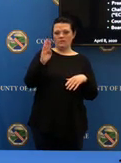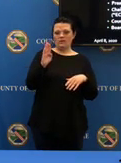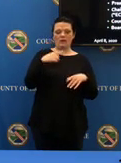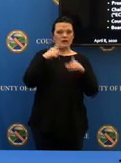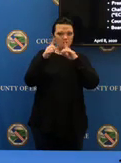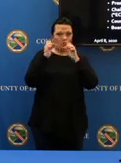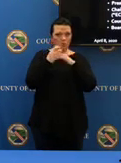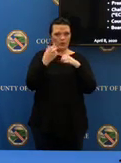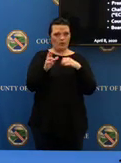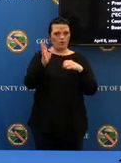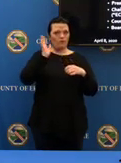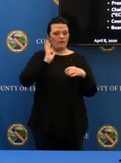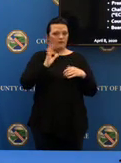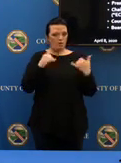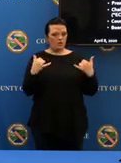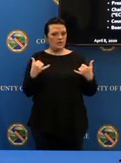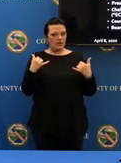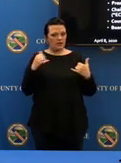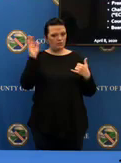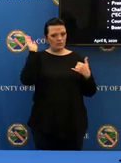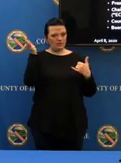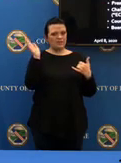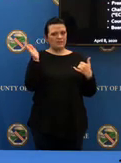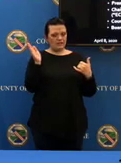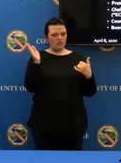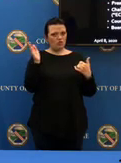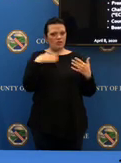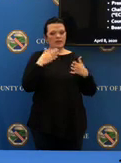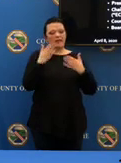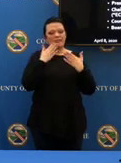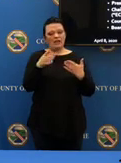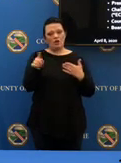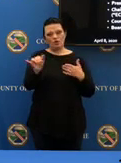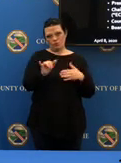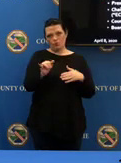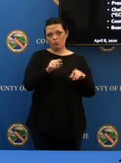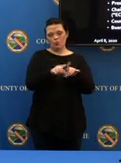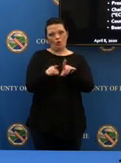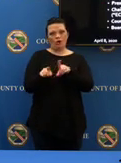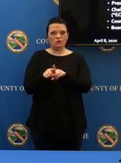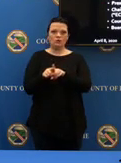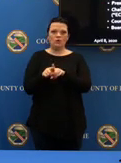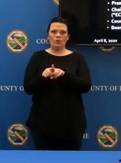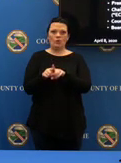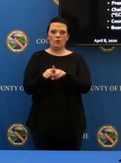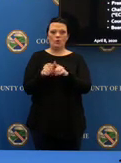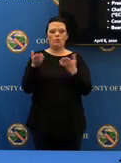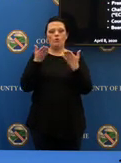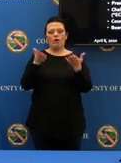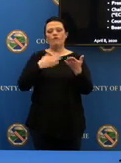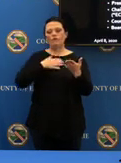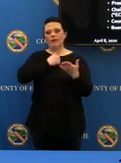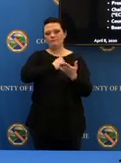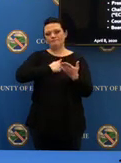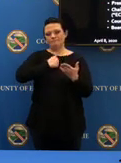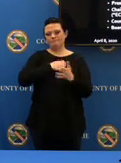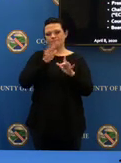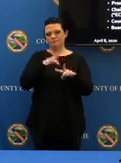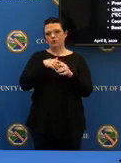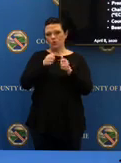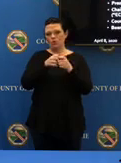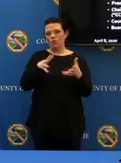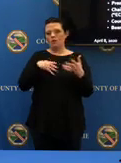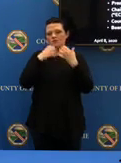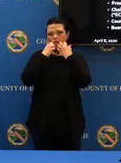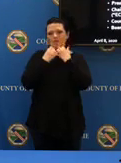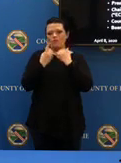Brenda before today's presentation, and I thank her as well. As also offer my condolences to Brenda, who lost a loved one in